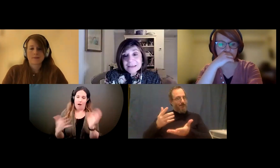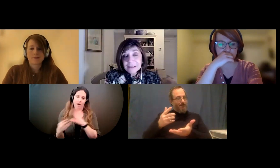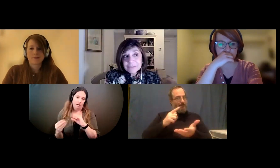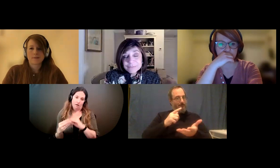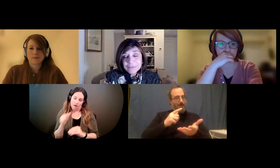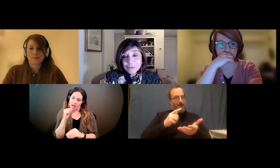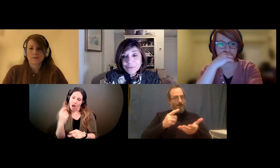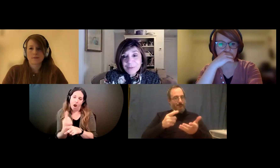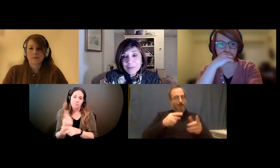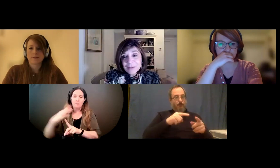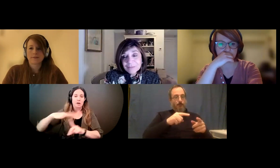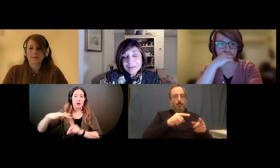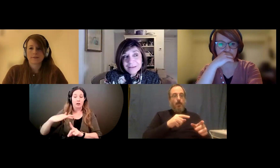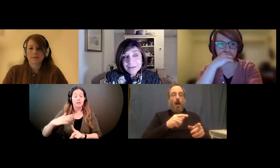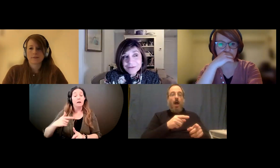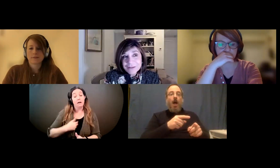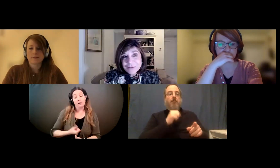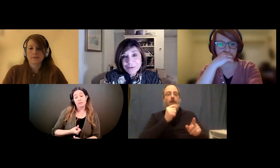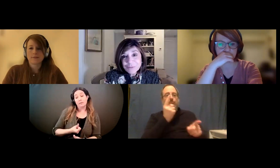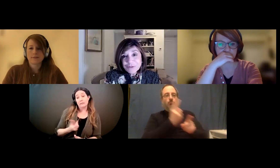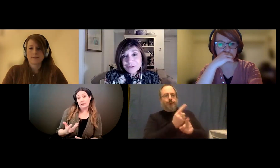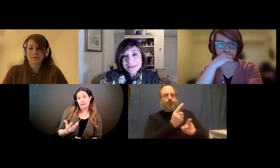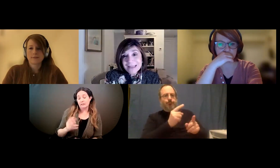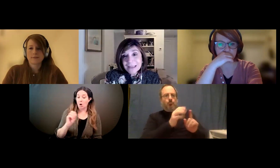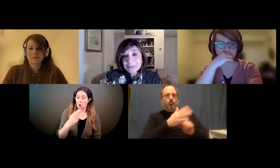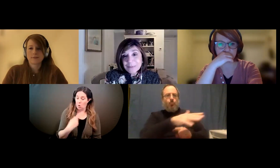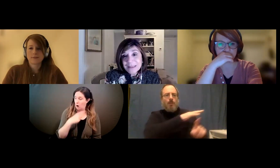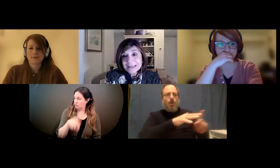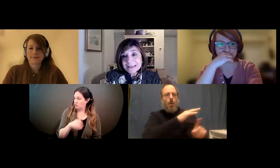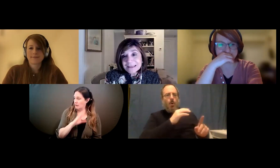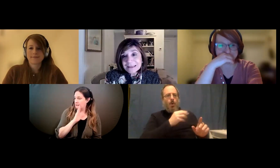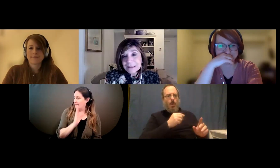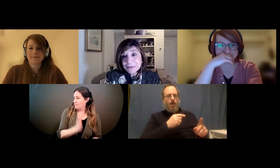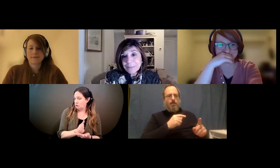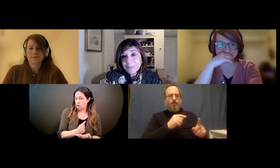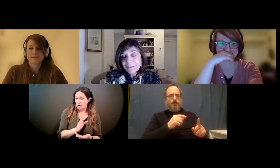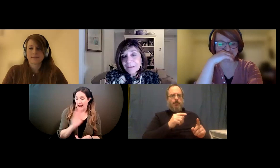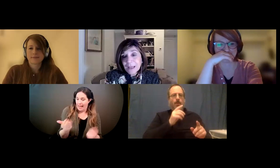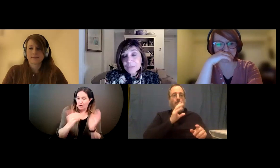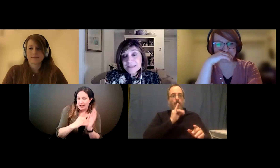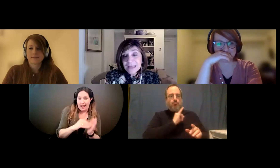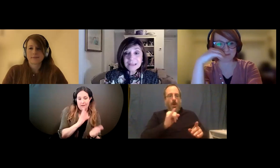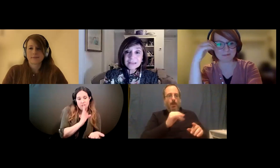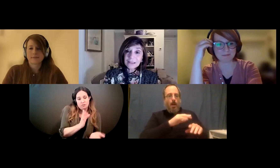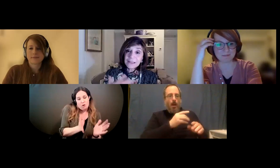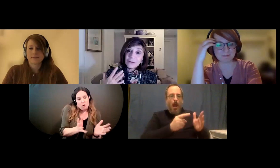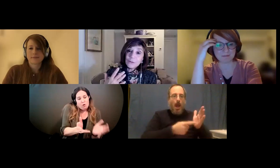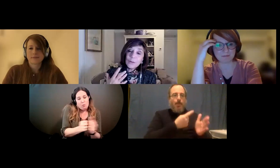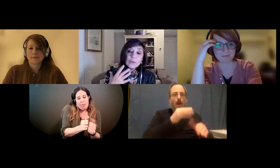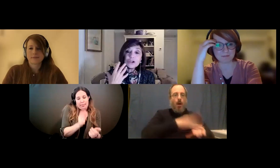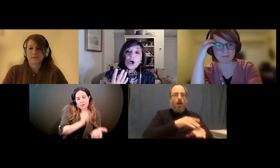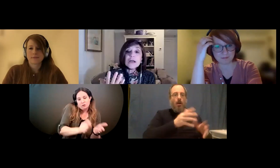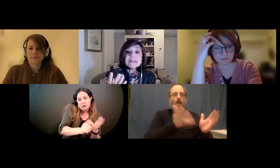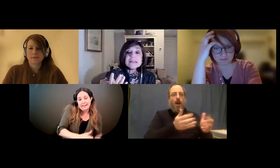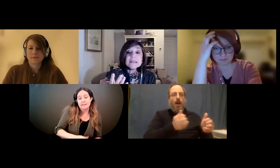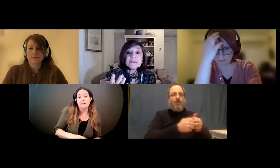that, you know, which made me think I should never talk to a journalist again. I mean, basically, I was saying that when